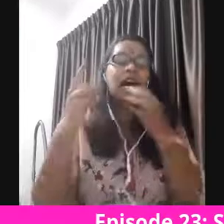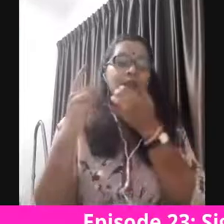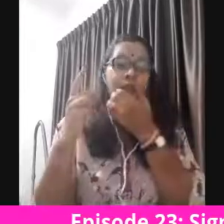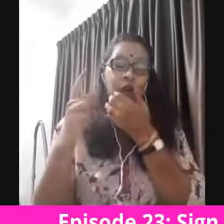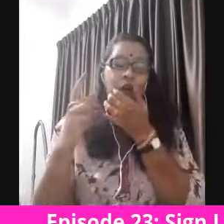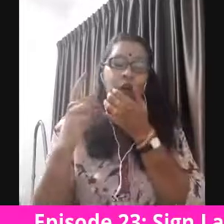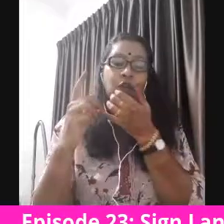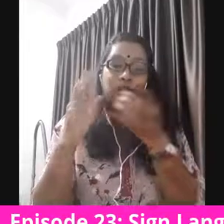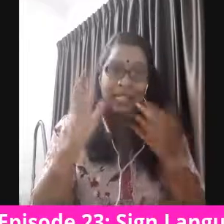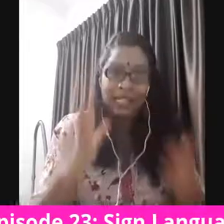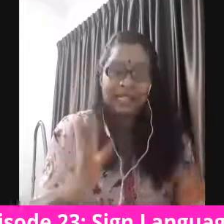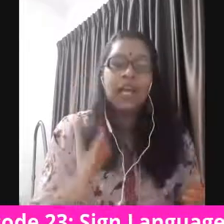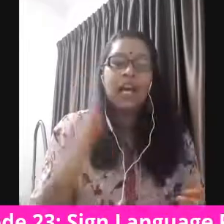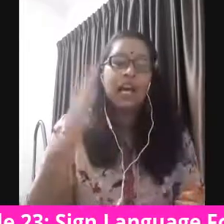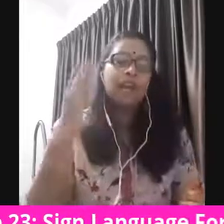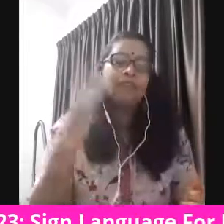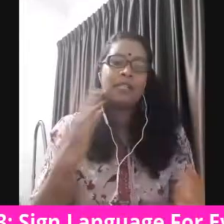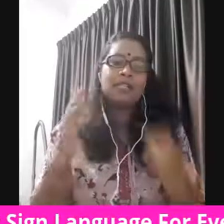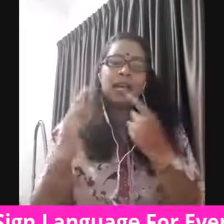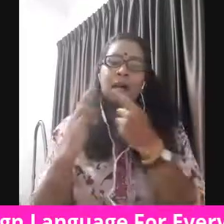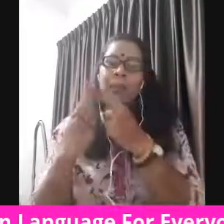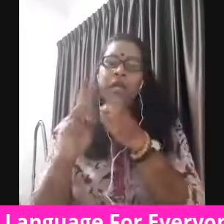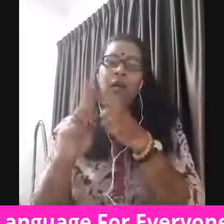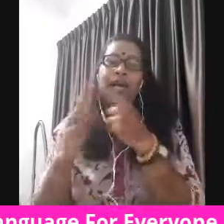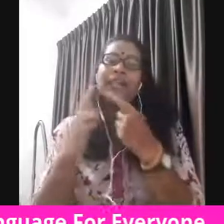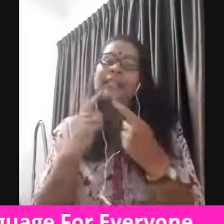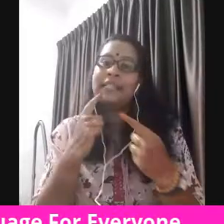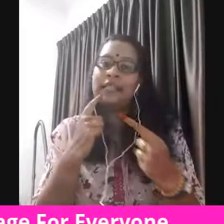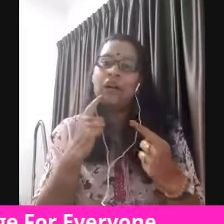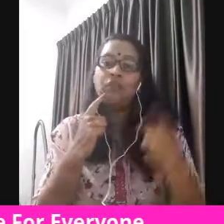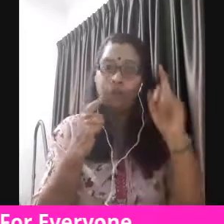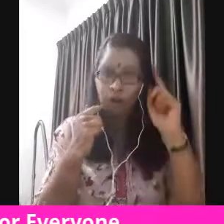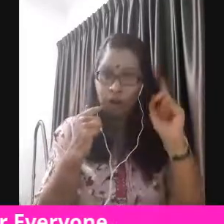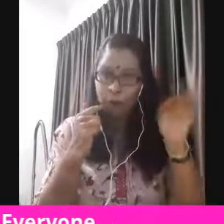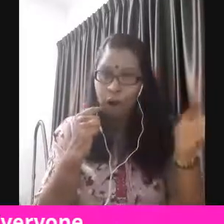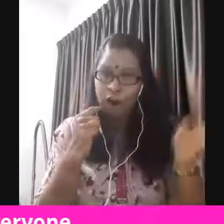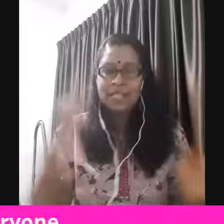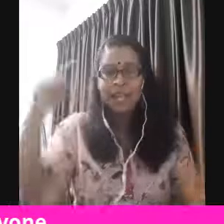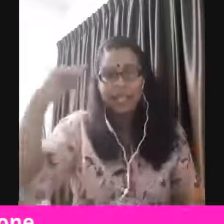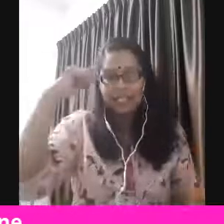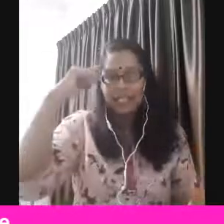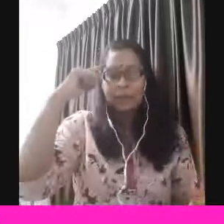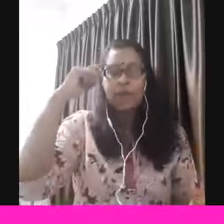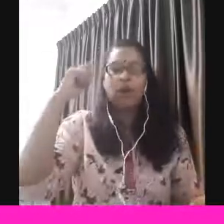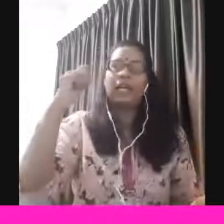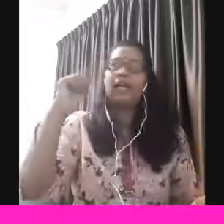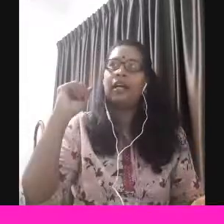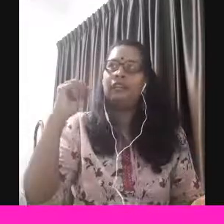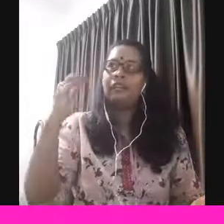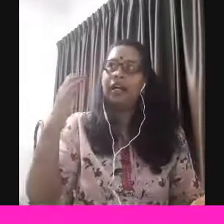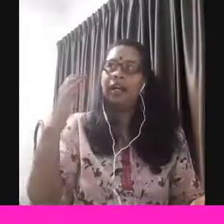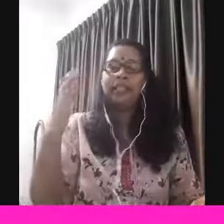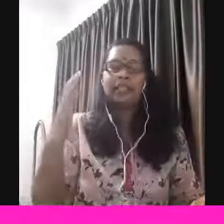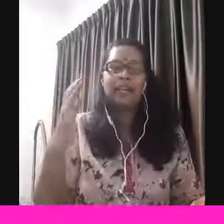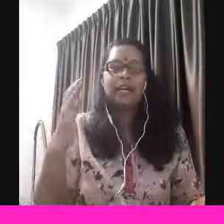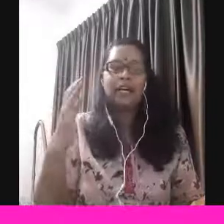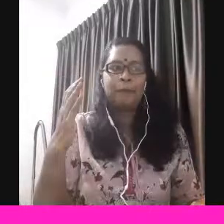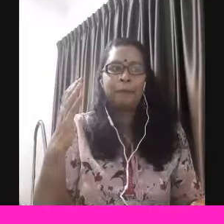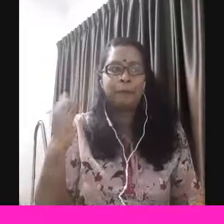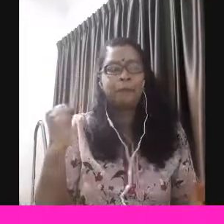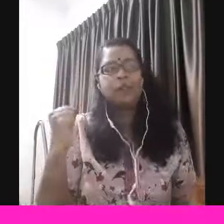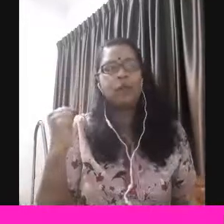Yes. For girls, we must put our hand here. For boys, here. Okay. If in